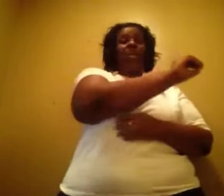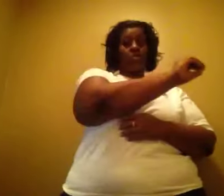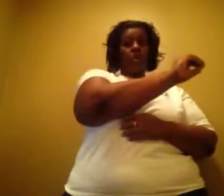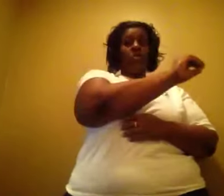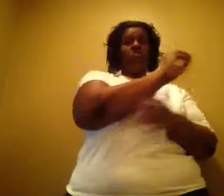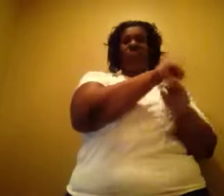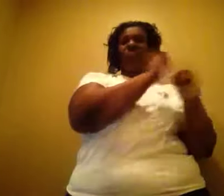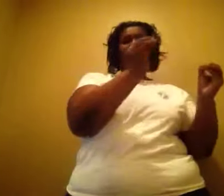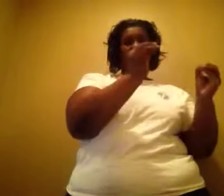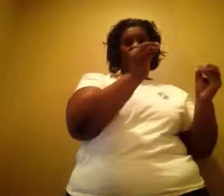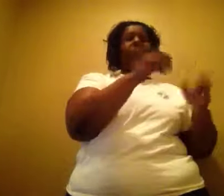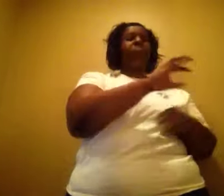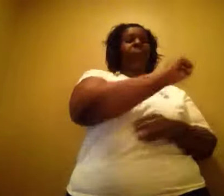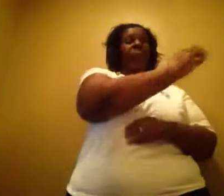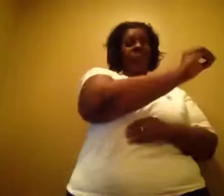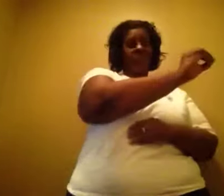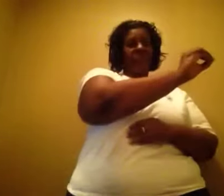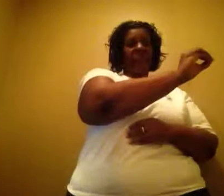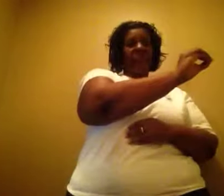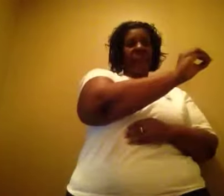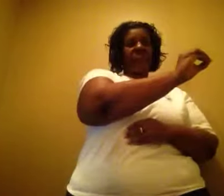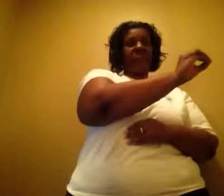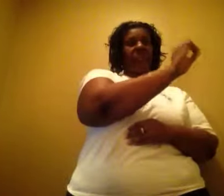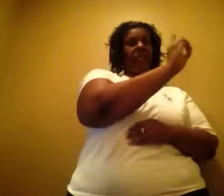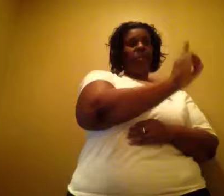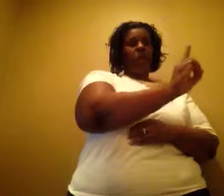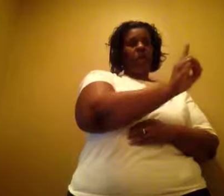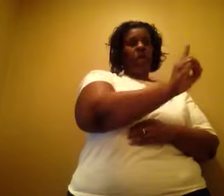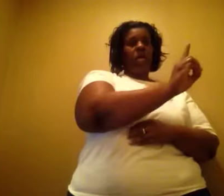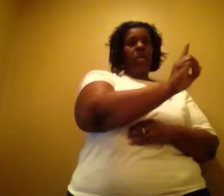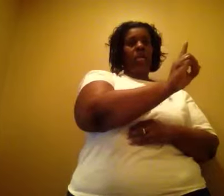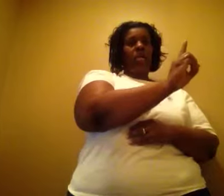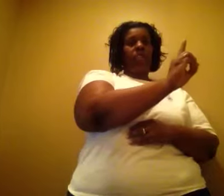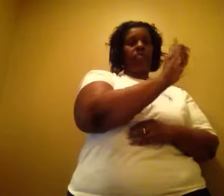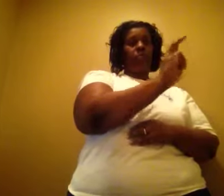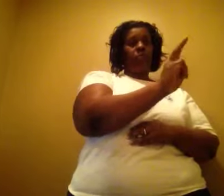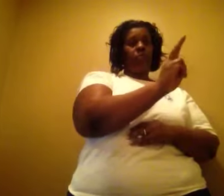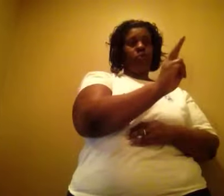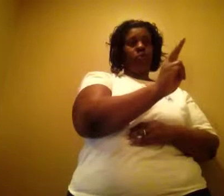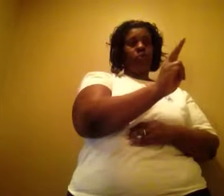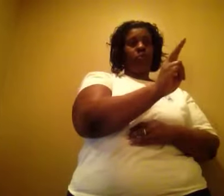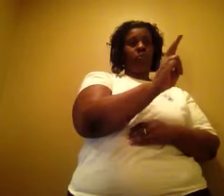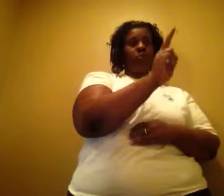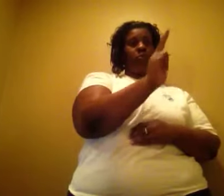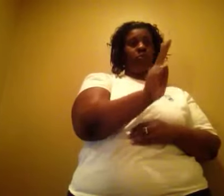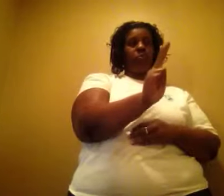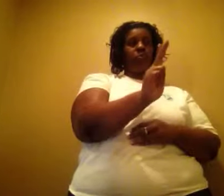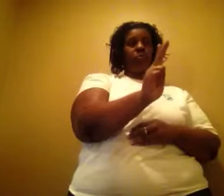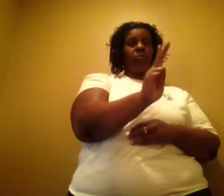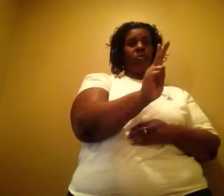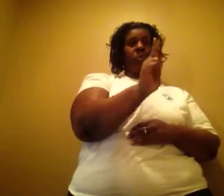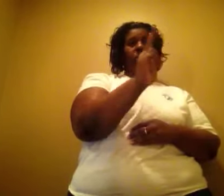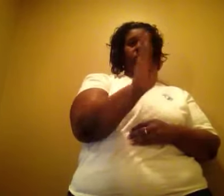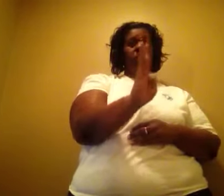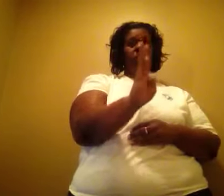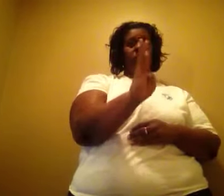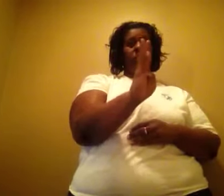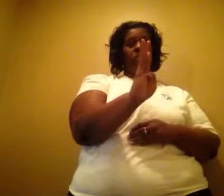you don't know, but now you know. And then you go to 1, 2, 3, 4,